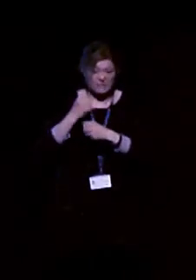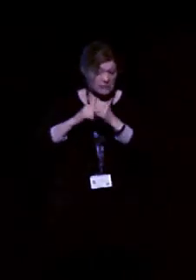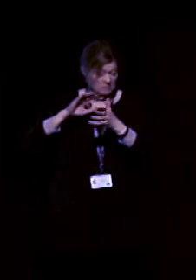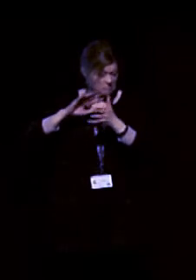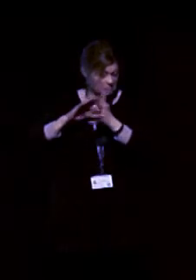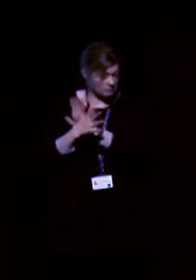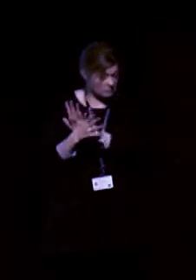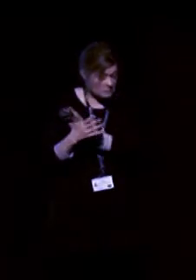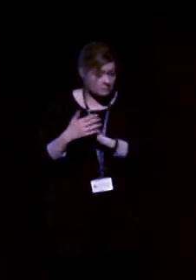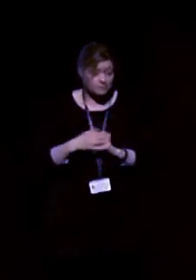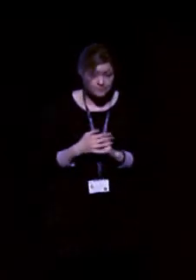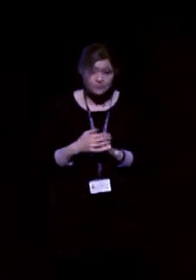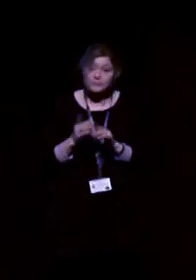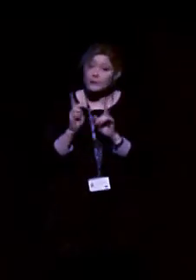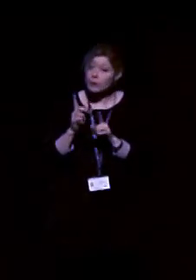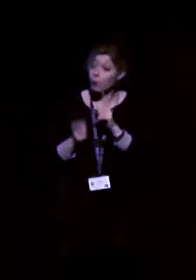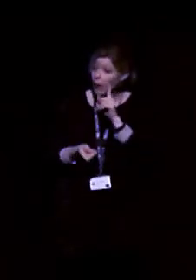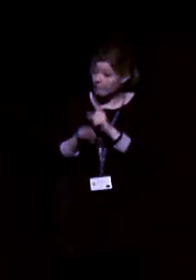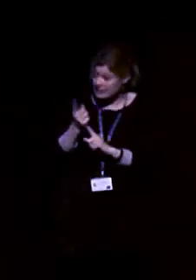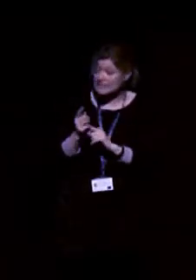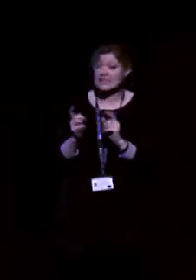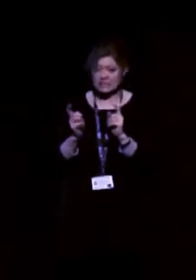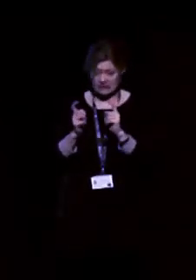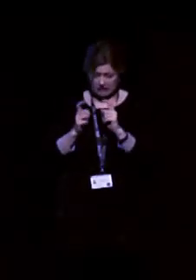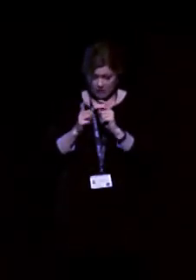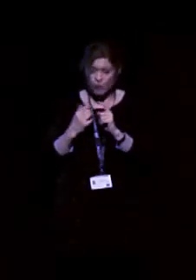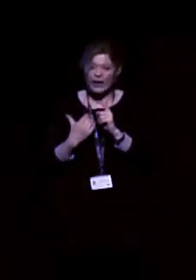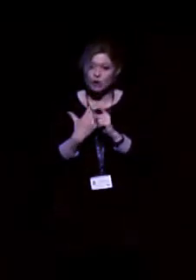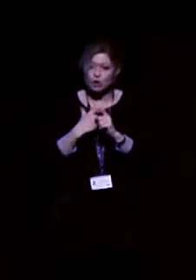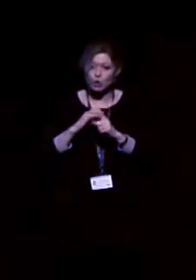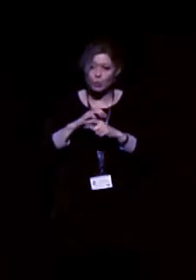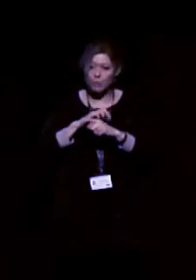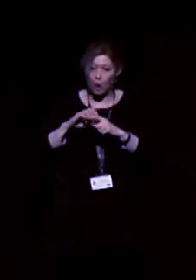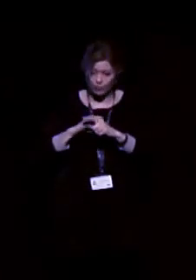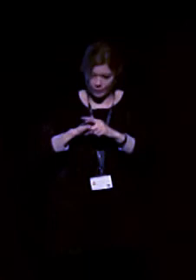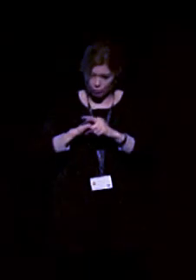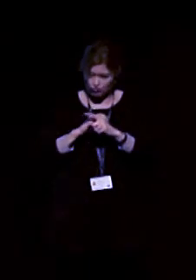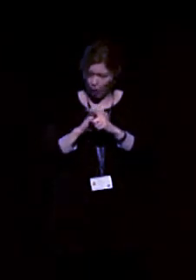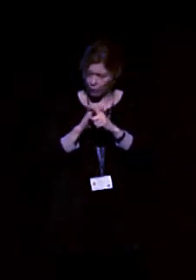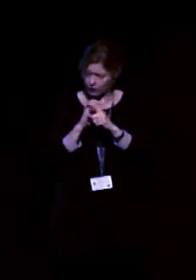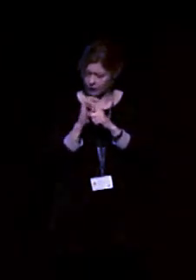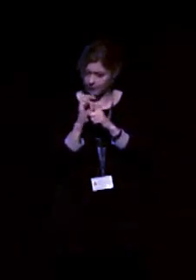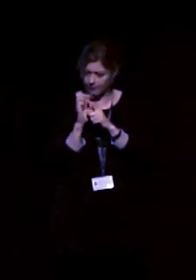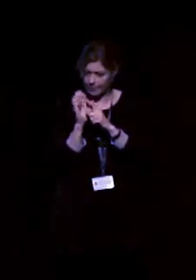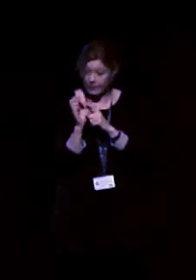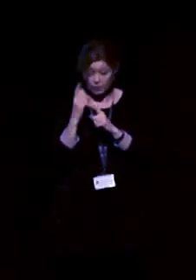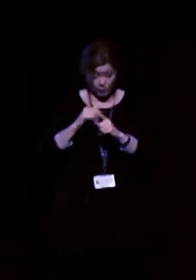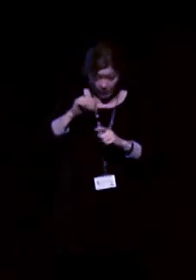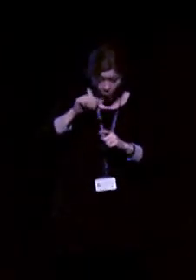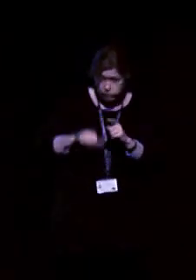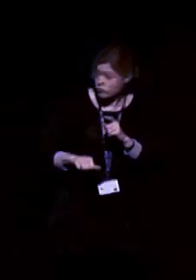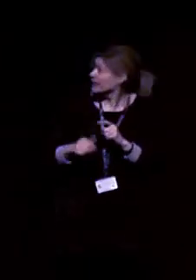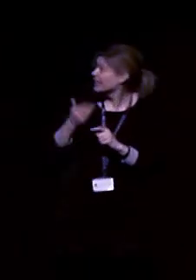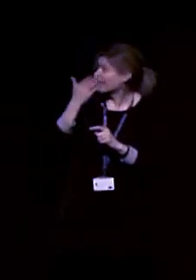What actually happens is you get the formation of new bone at the base of the foot plate that looks, when you're operating it, like an avalanche